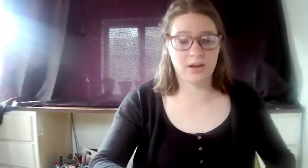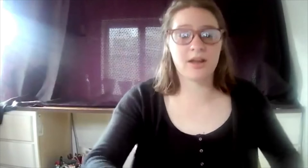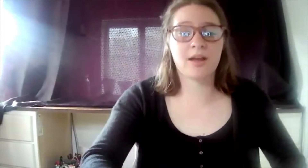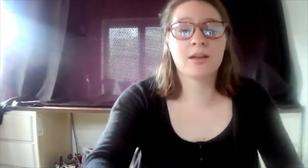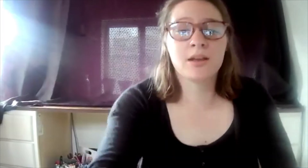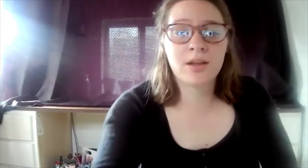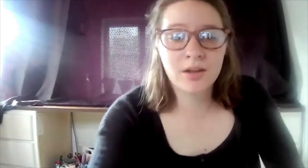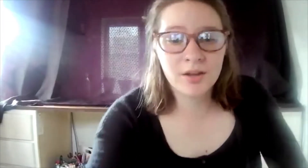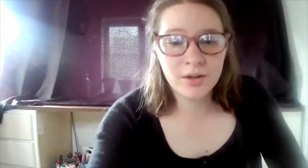area.